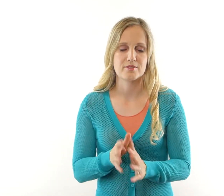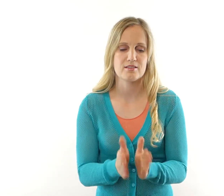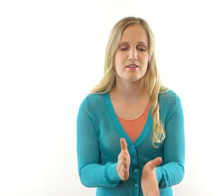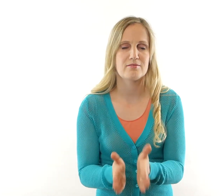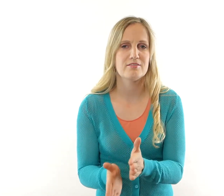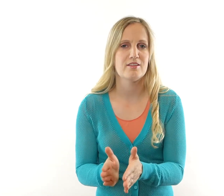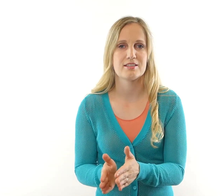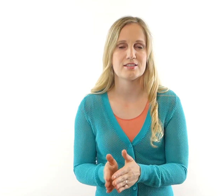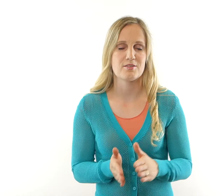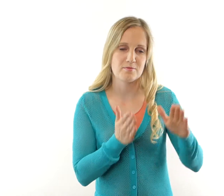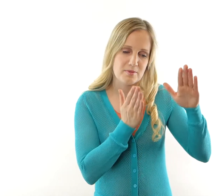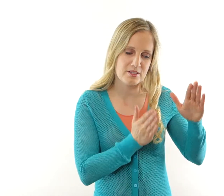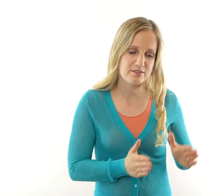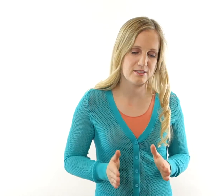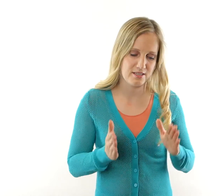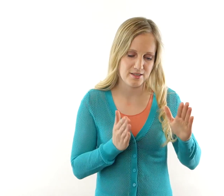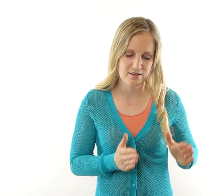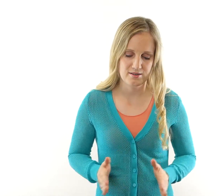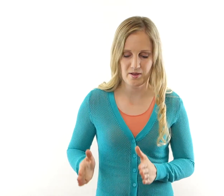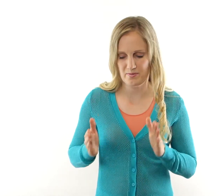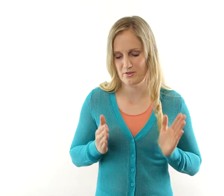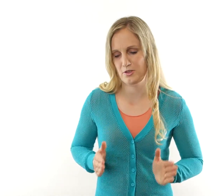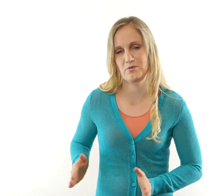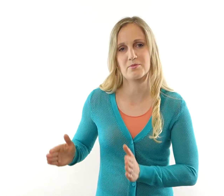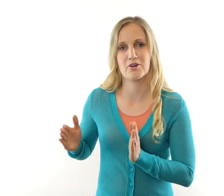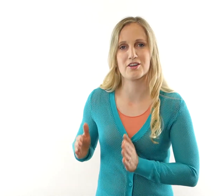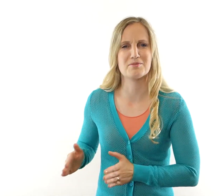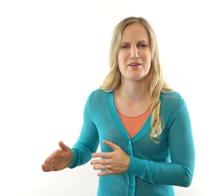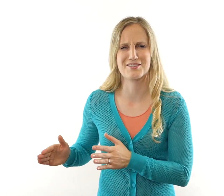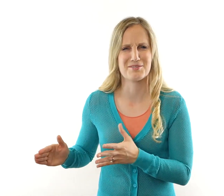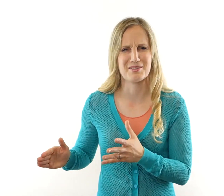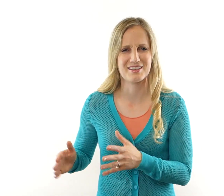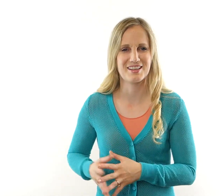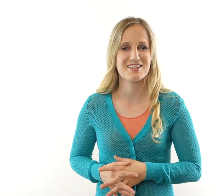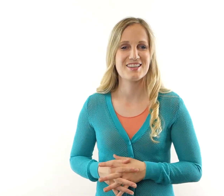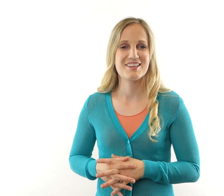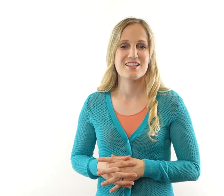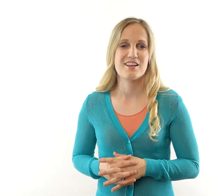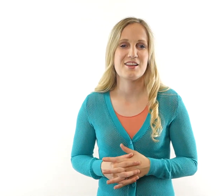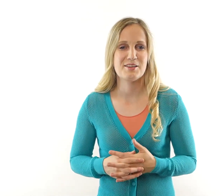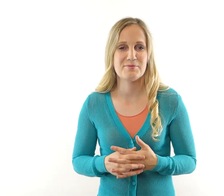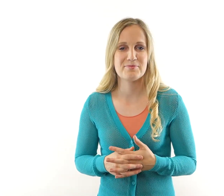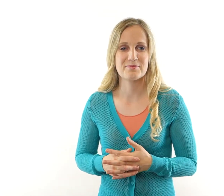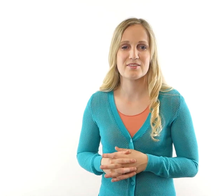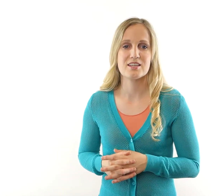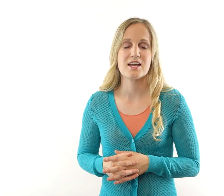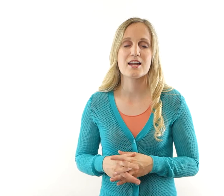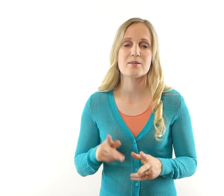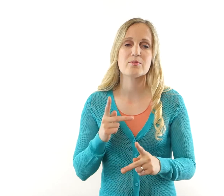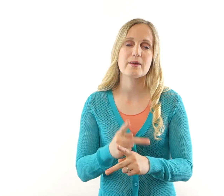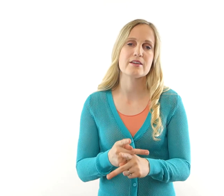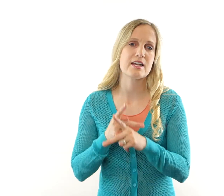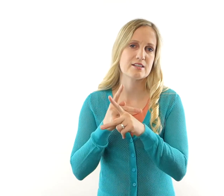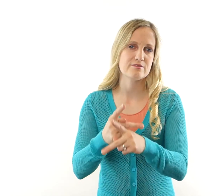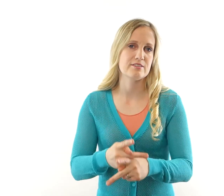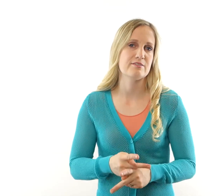Not like this though, but you're just like cutting them up and scooting them across the plate or something like that. And I prepare carefully.